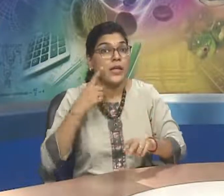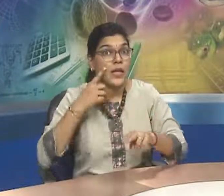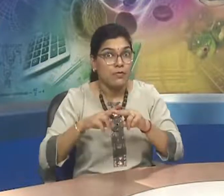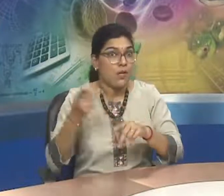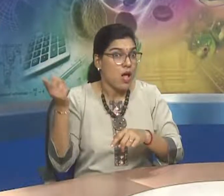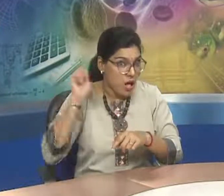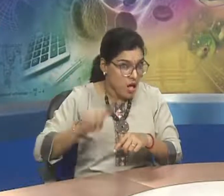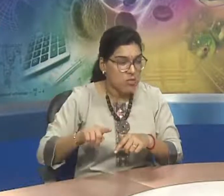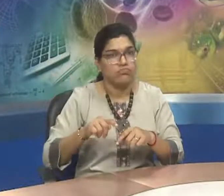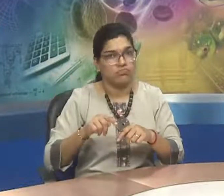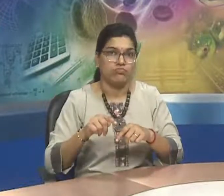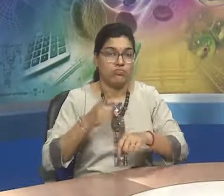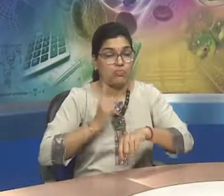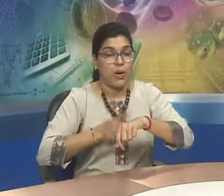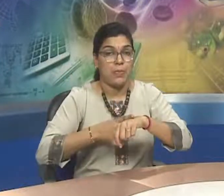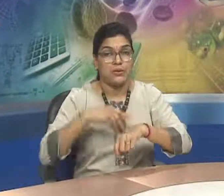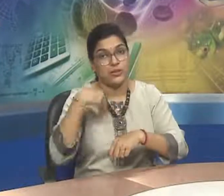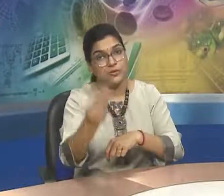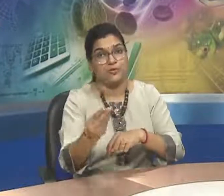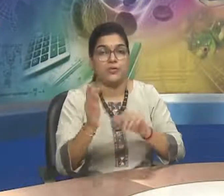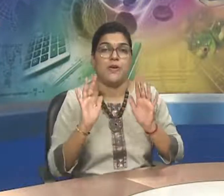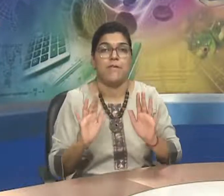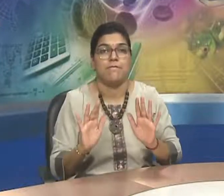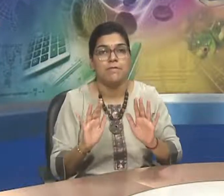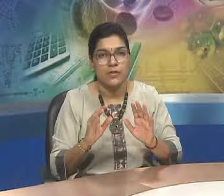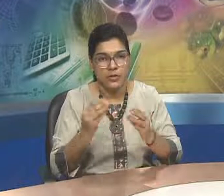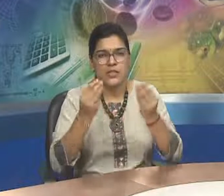an offense and it is punishable by law.